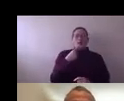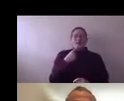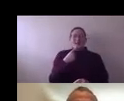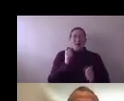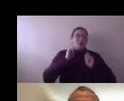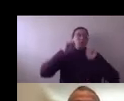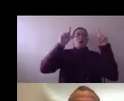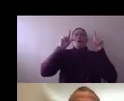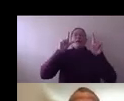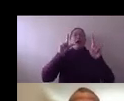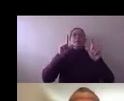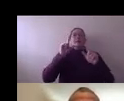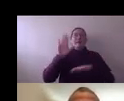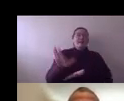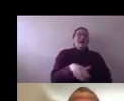of the night to